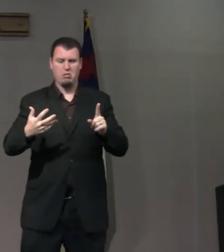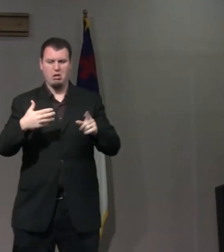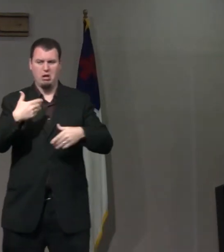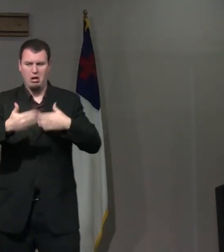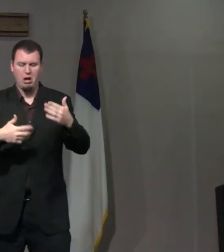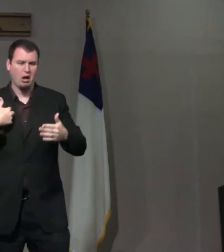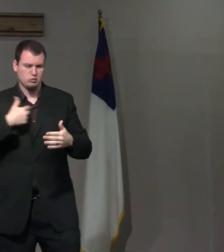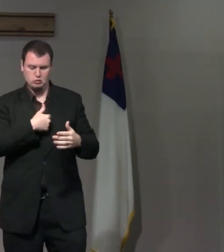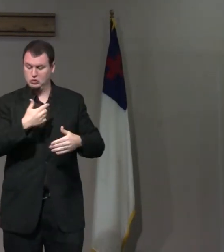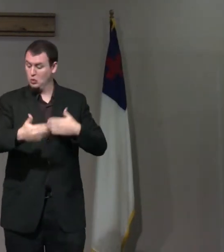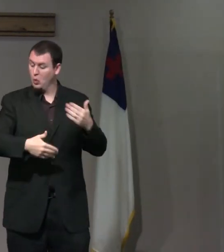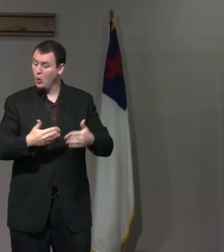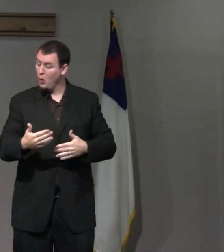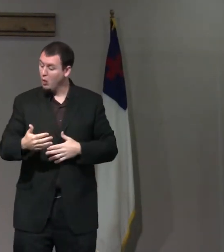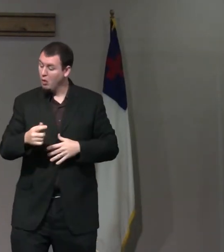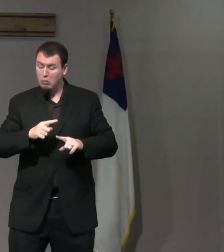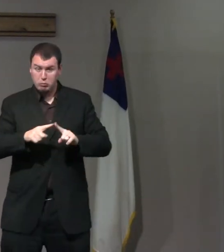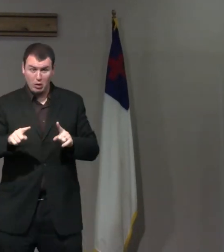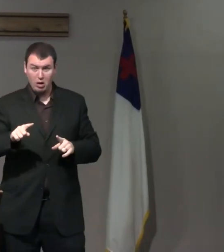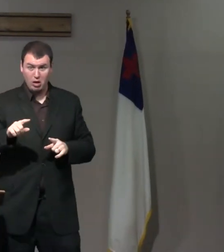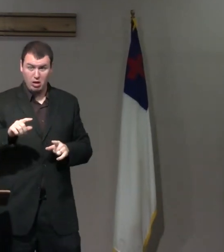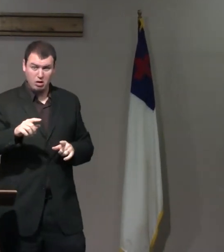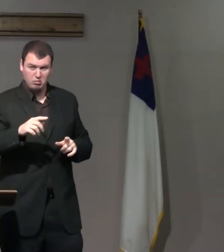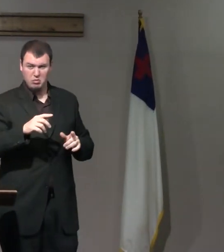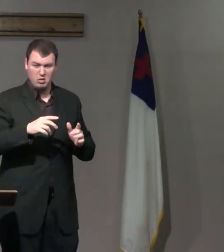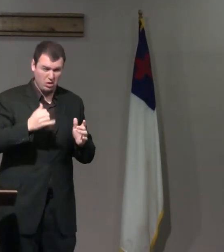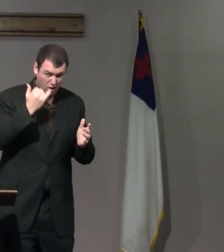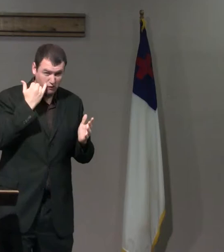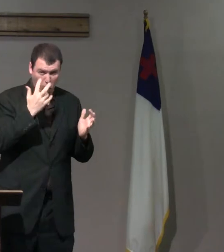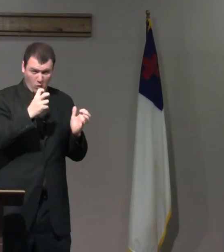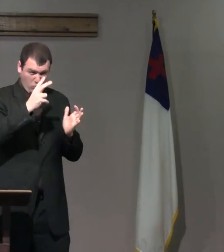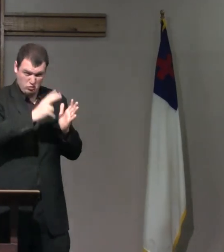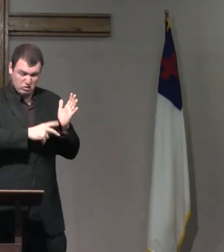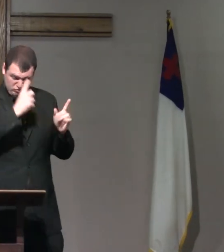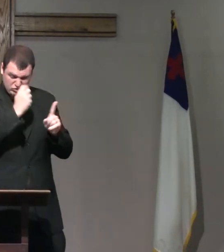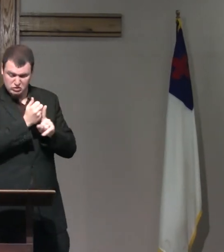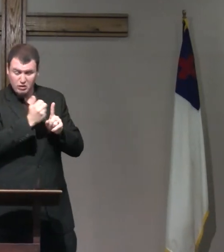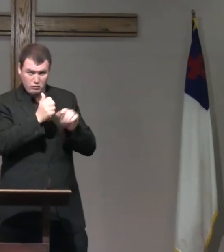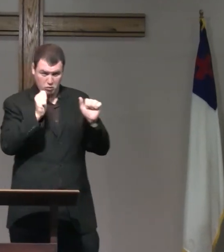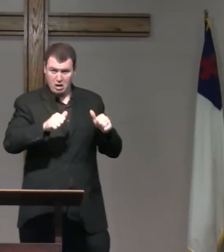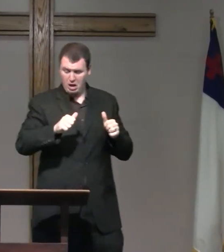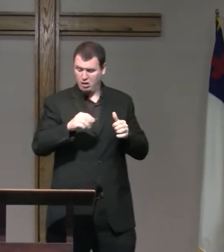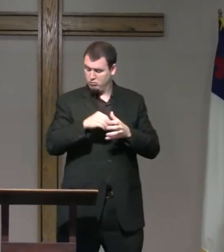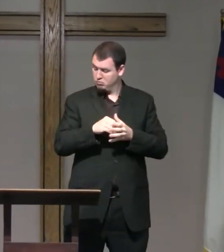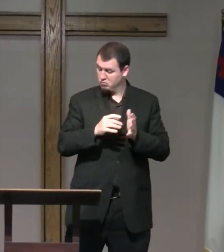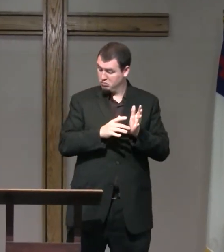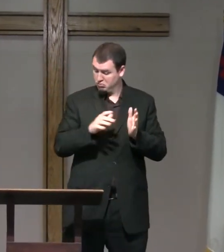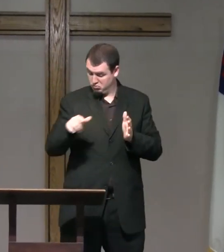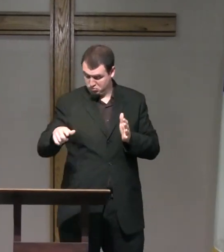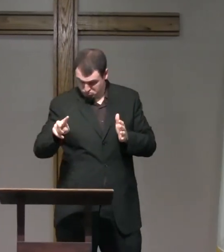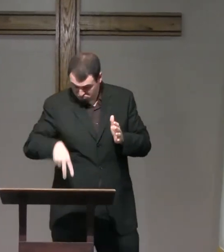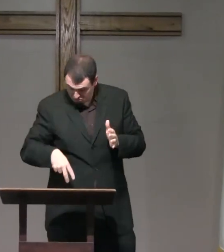I'll expand on it a little bit as we go on, but if you can read this for yourself, it's